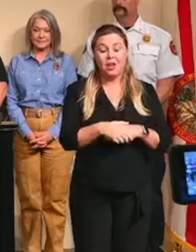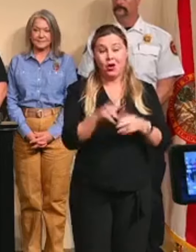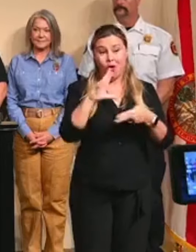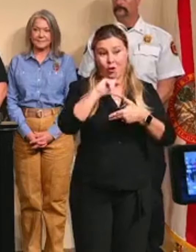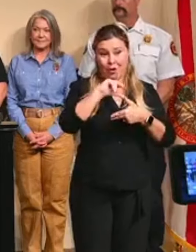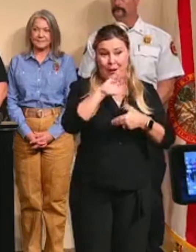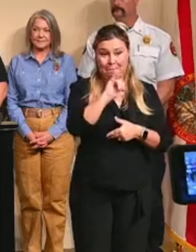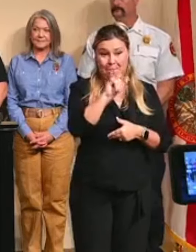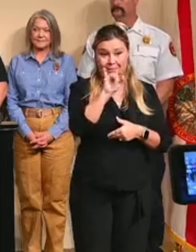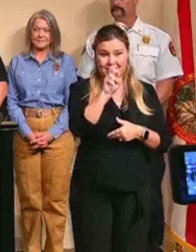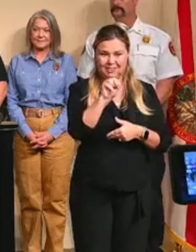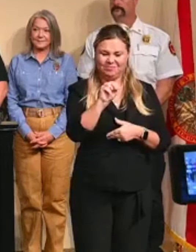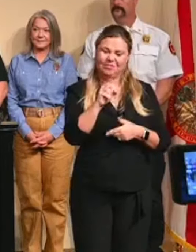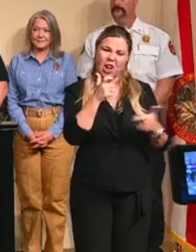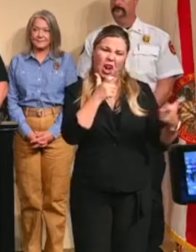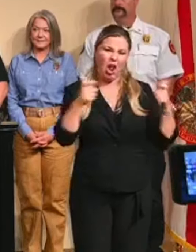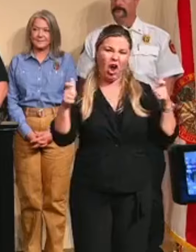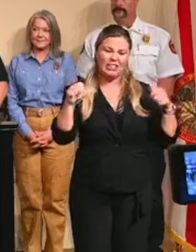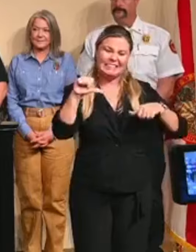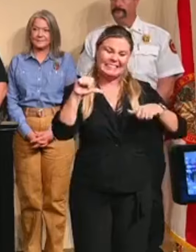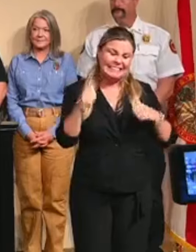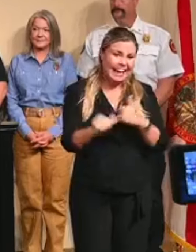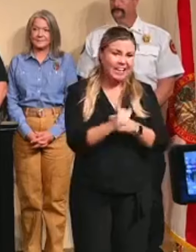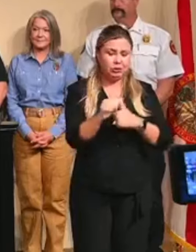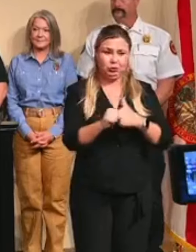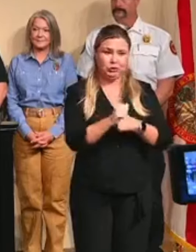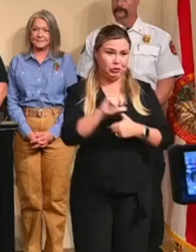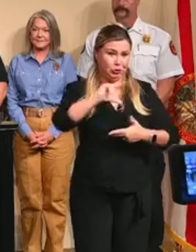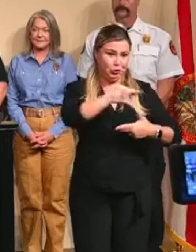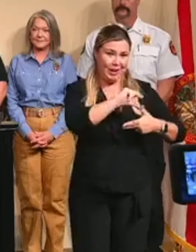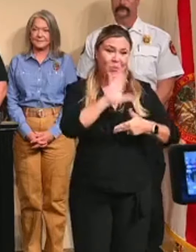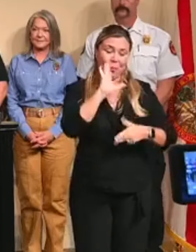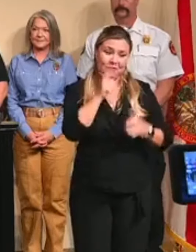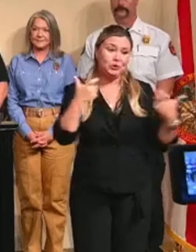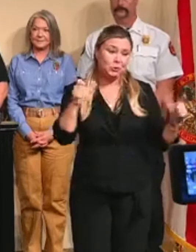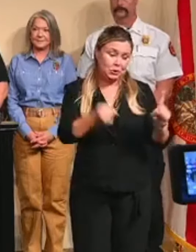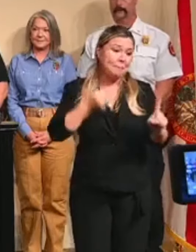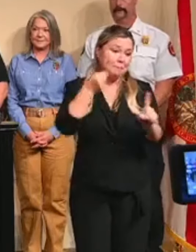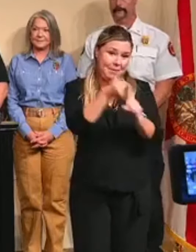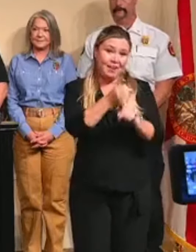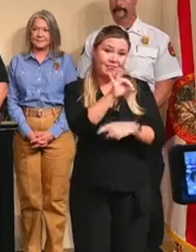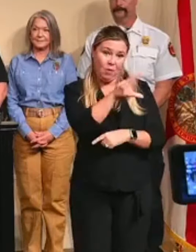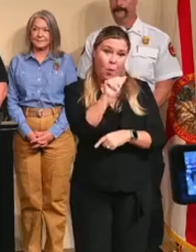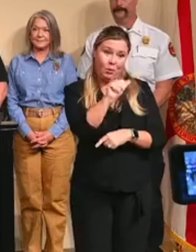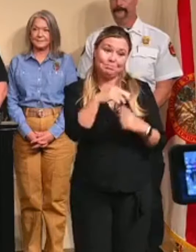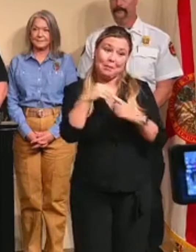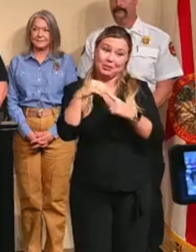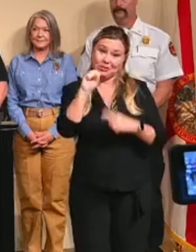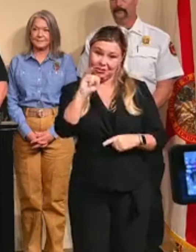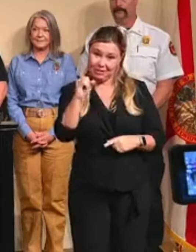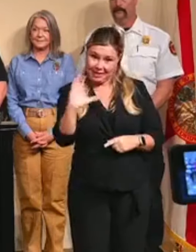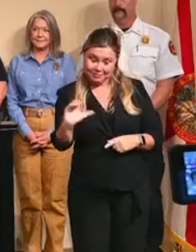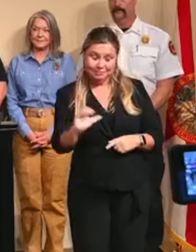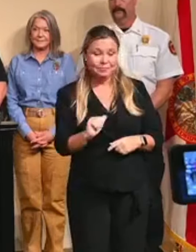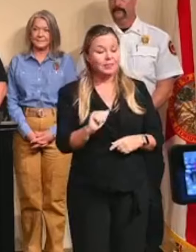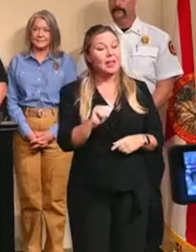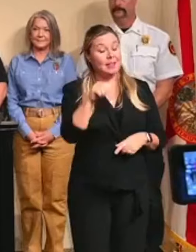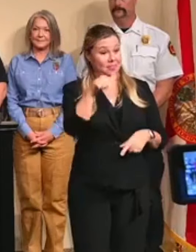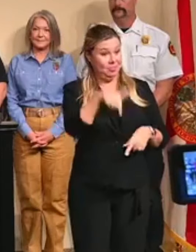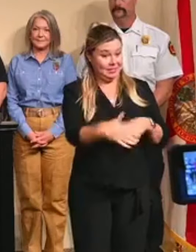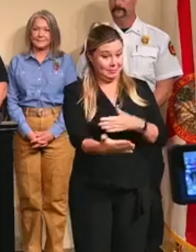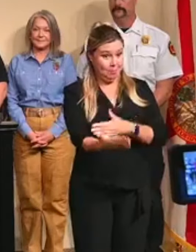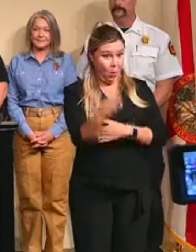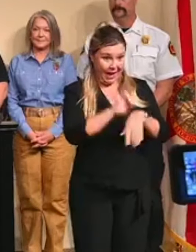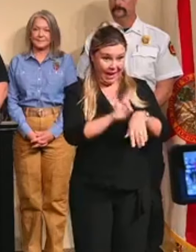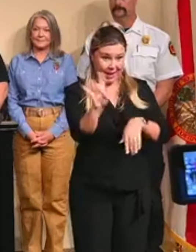is a large, dangerous hurricane, and it is expected to have major impacts in Florida and St. John's County. As of 8 a.m. this morning, St. John's